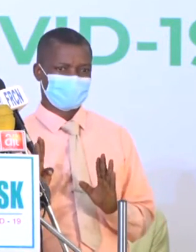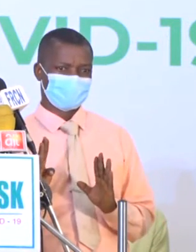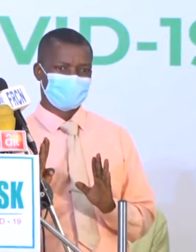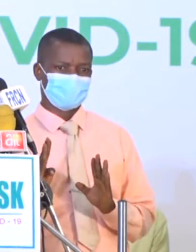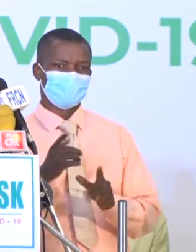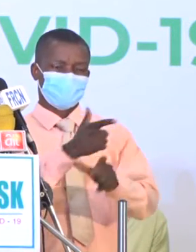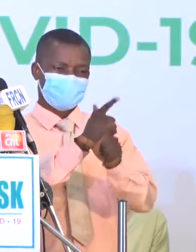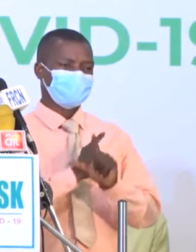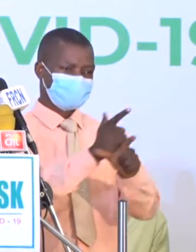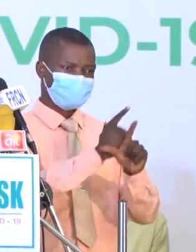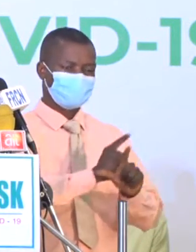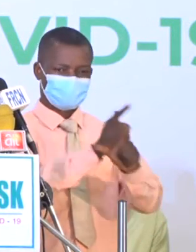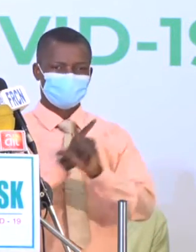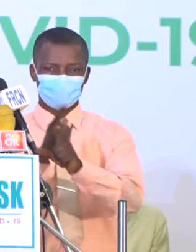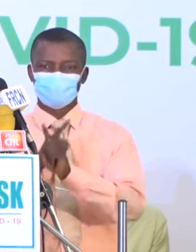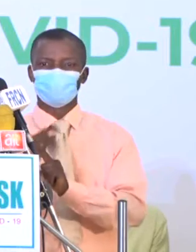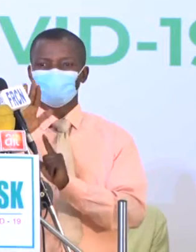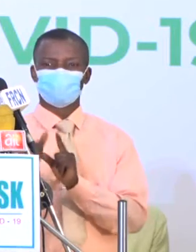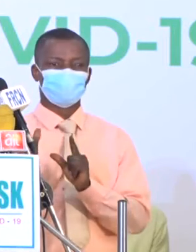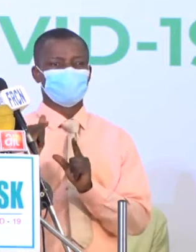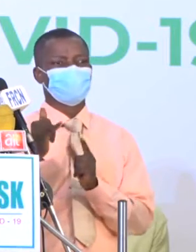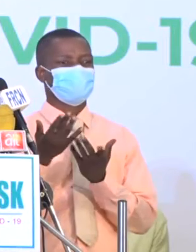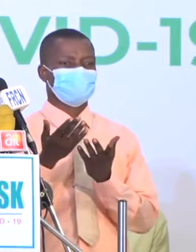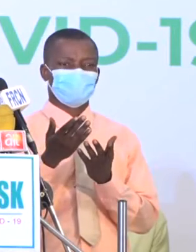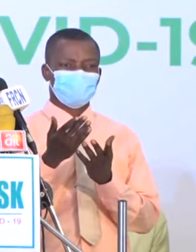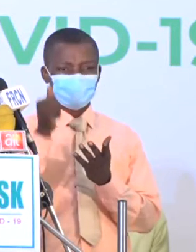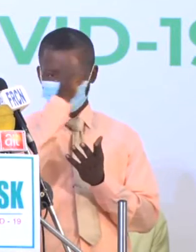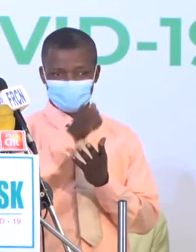loan facility by the Africa Exim Bank,